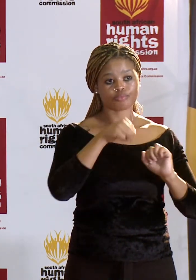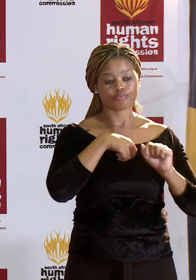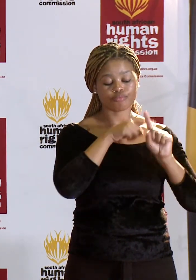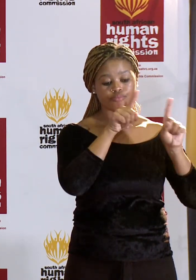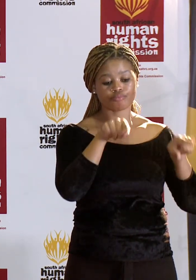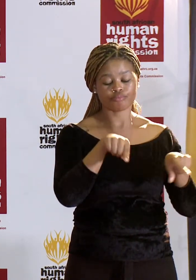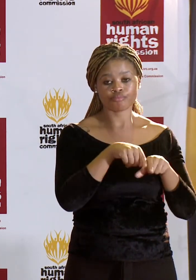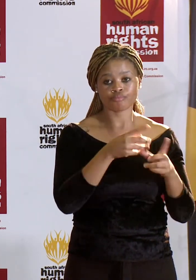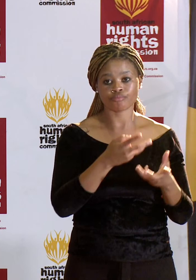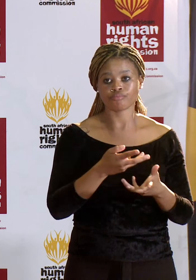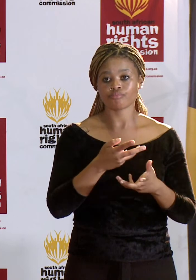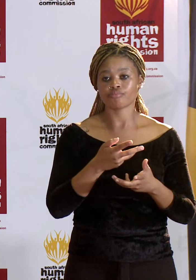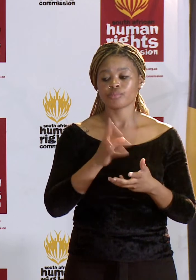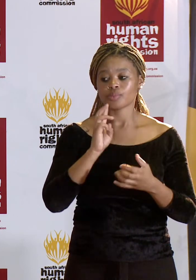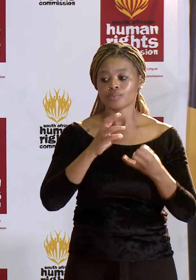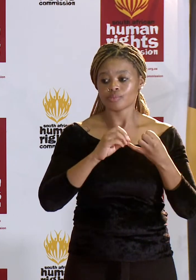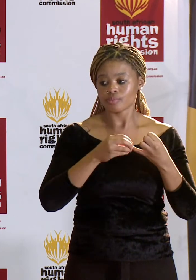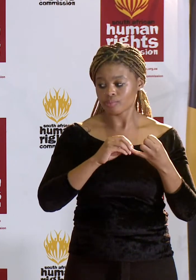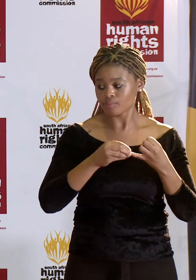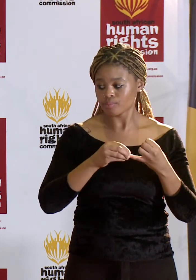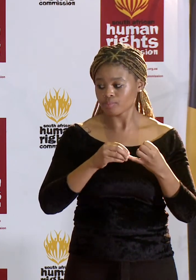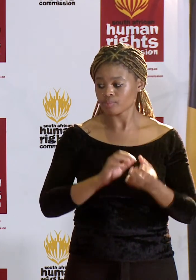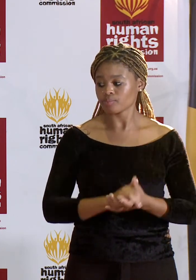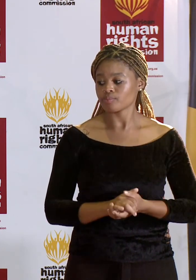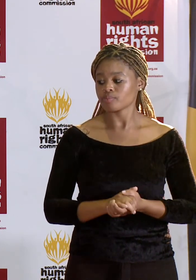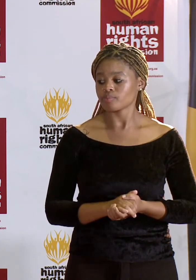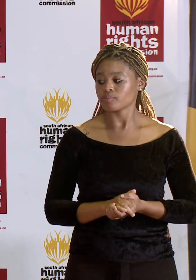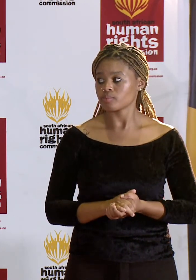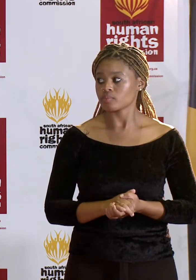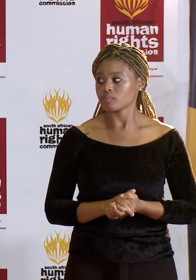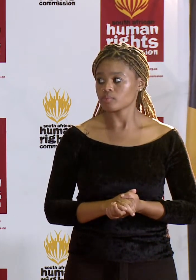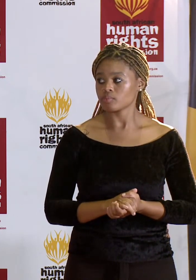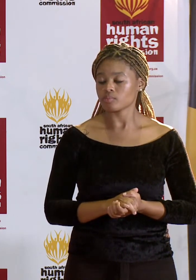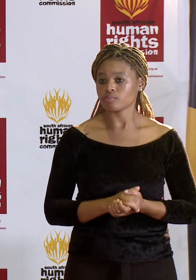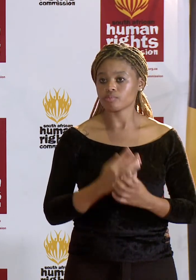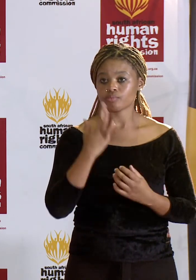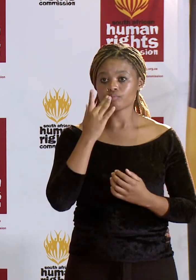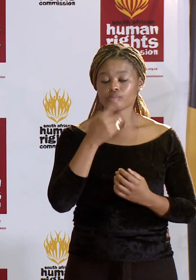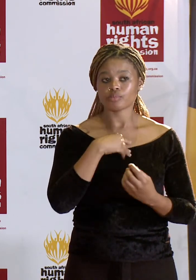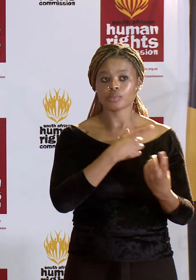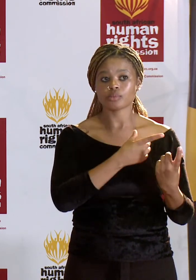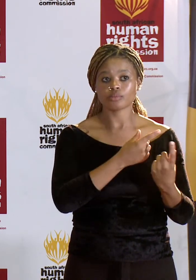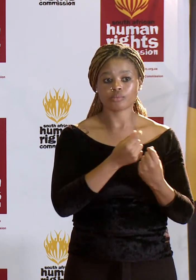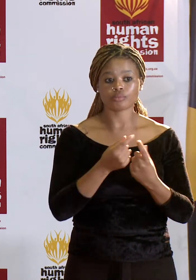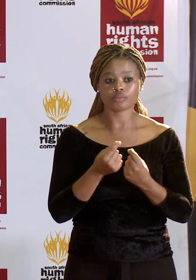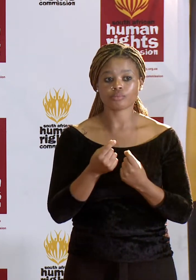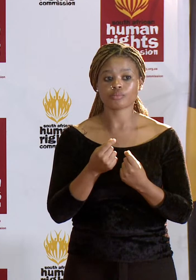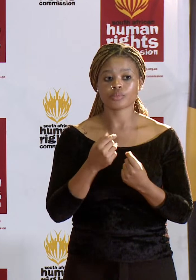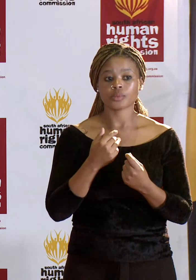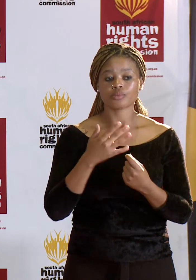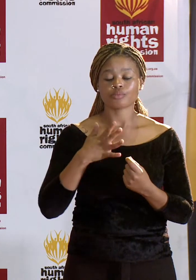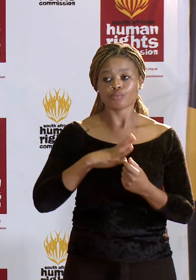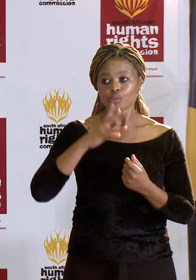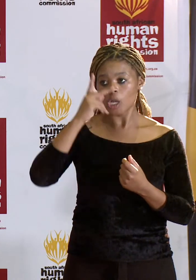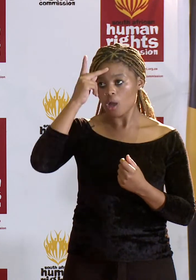sets, and I will try and introduce all of them. And while I do that, can I also just